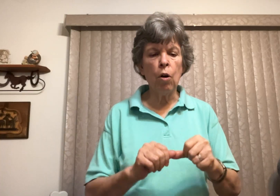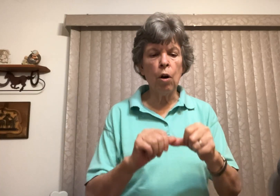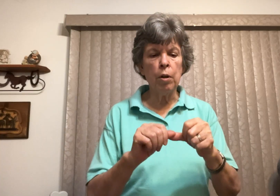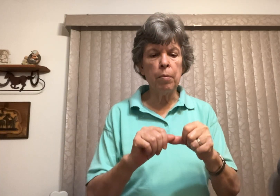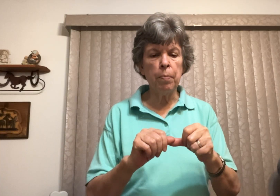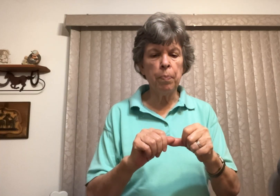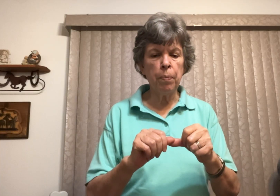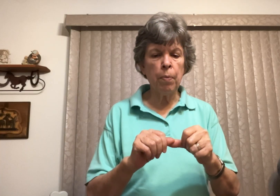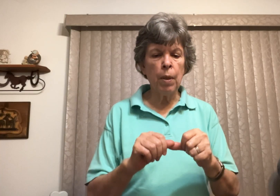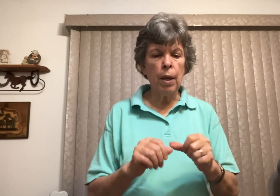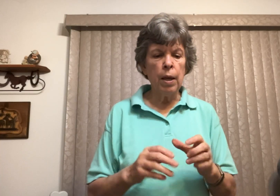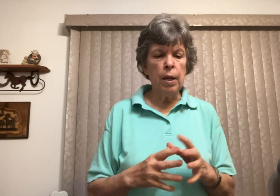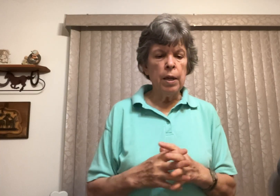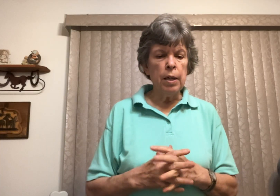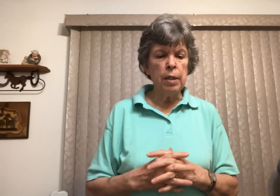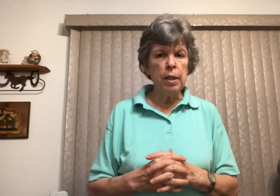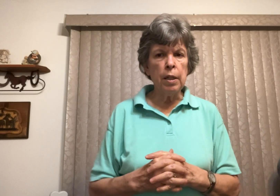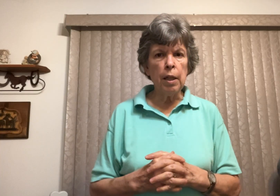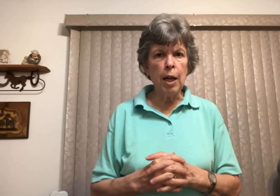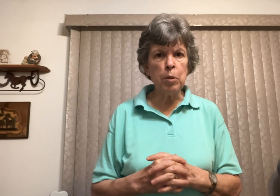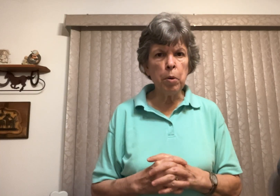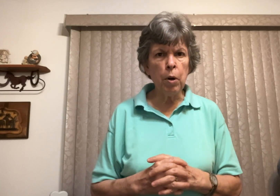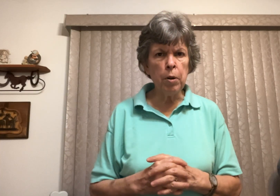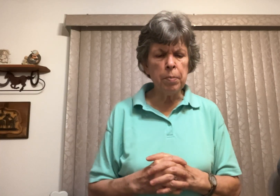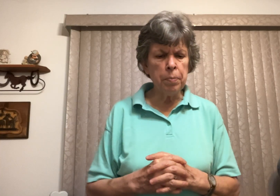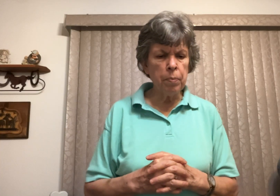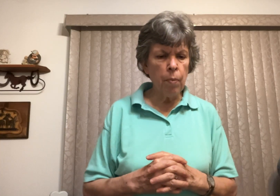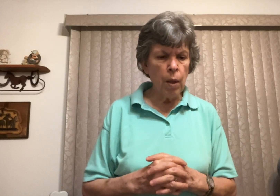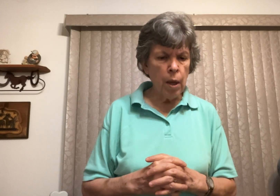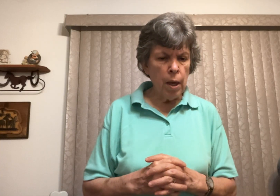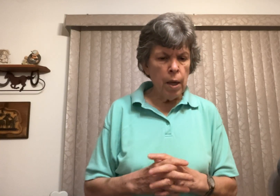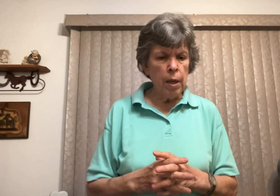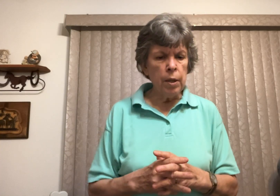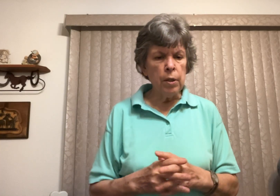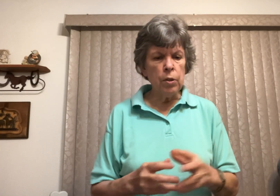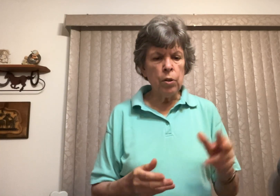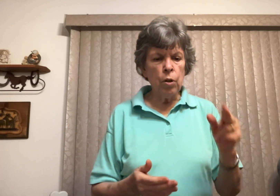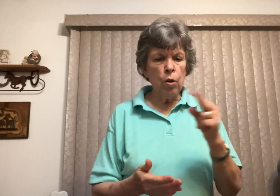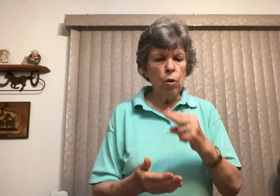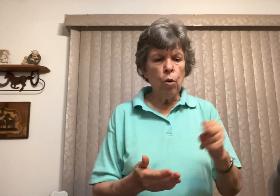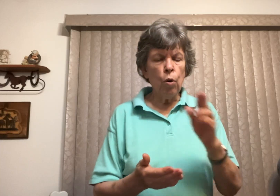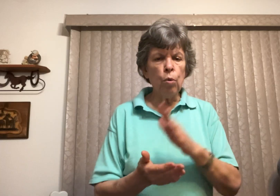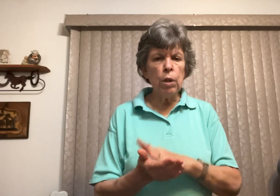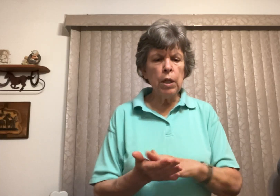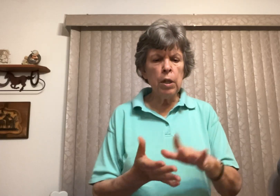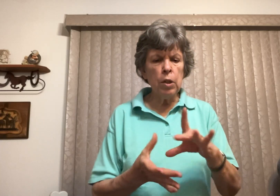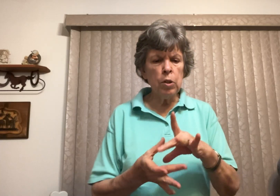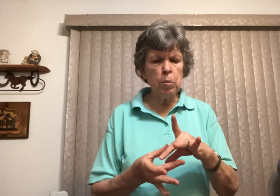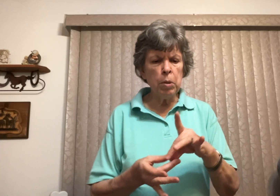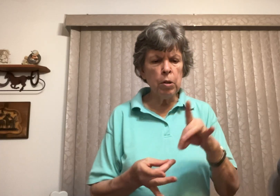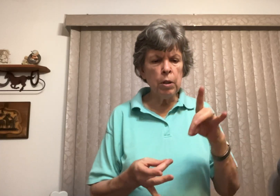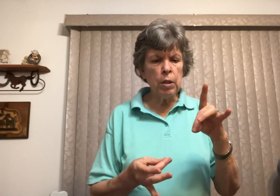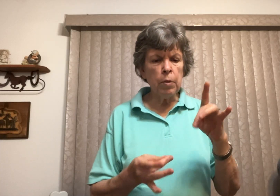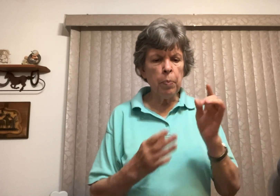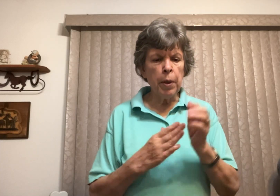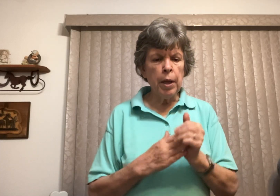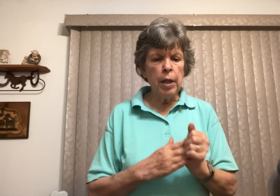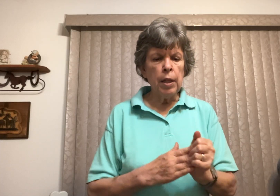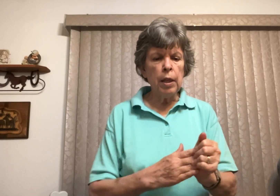on. And then the last part is Holy Spirit,